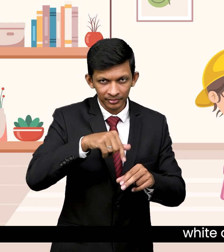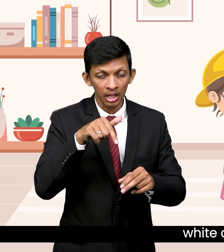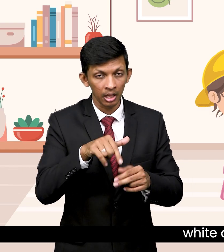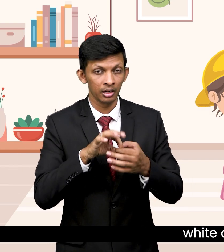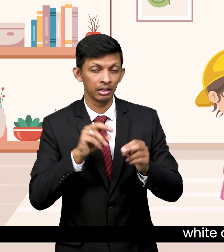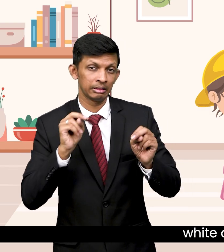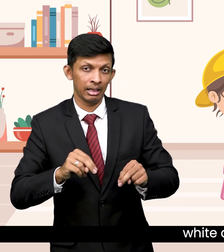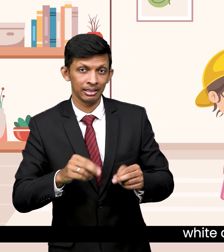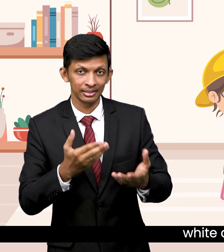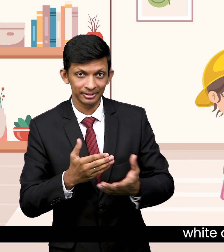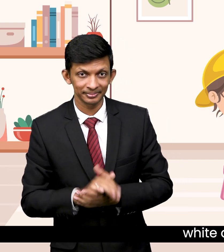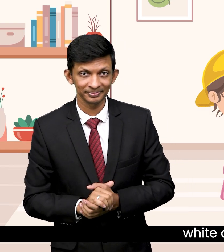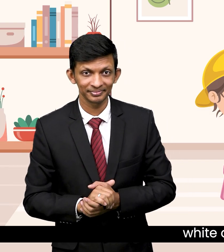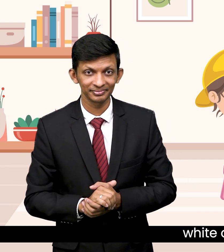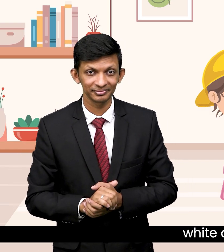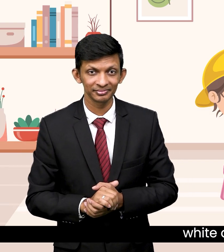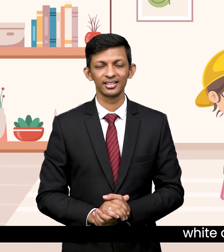black.